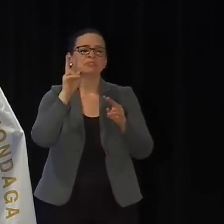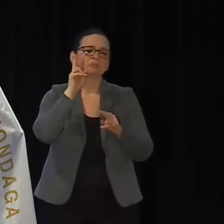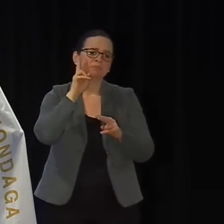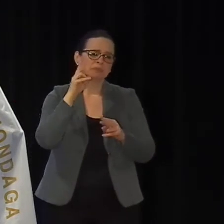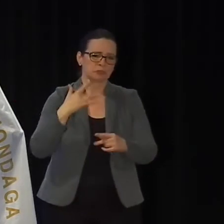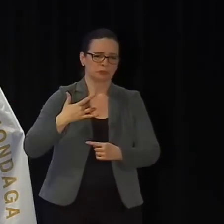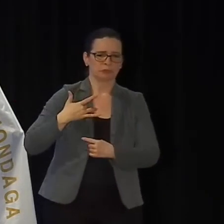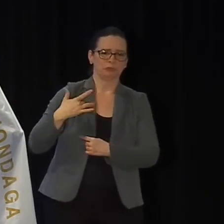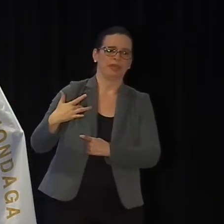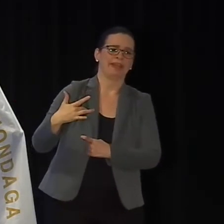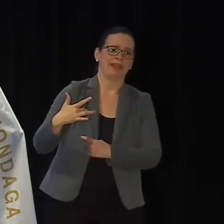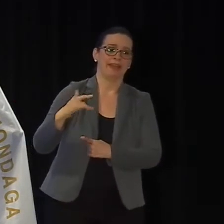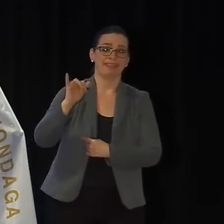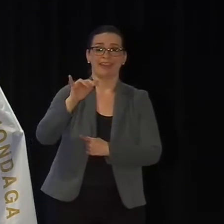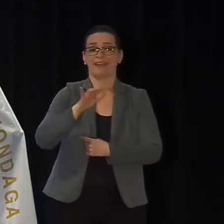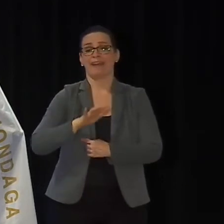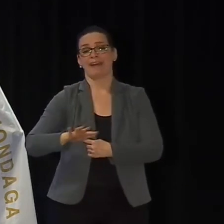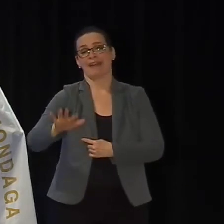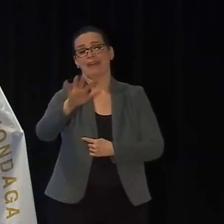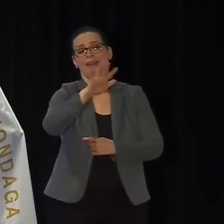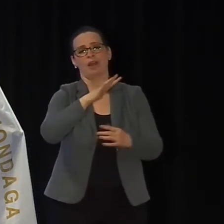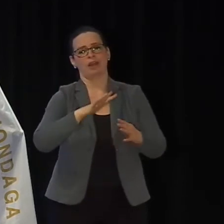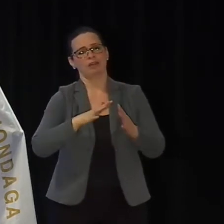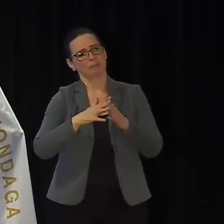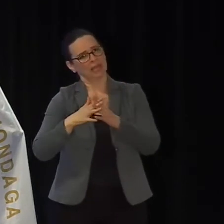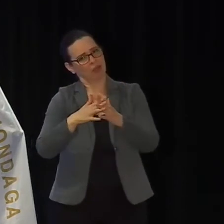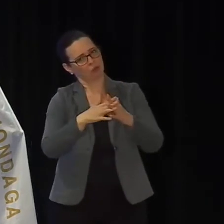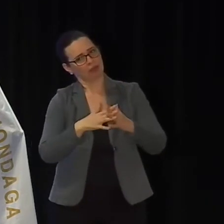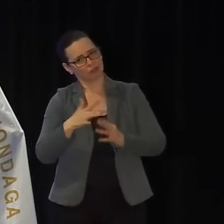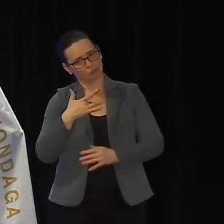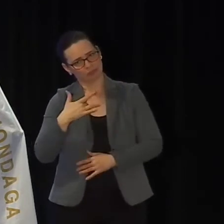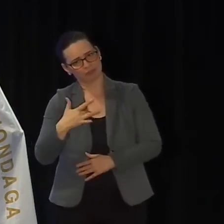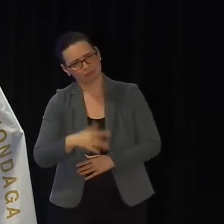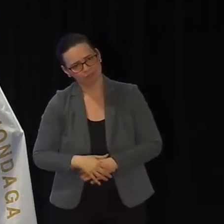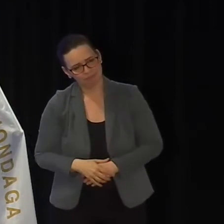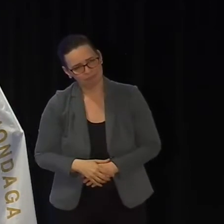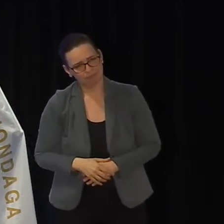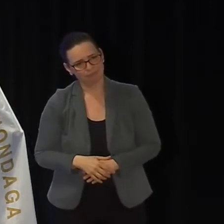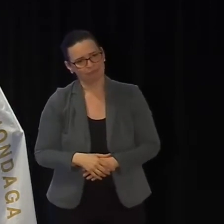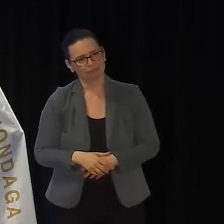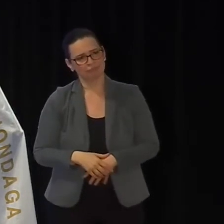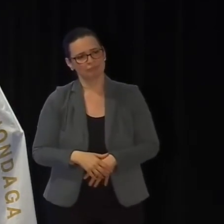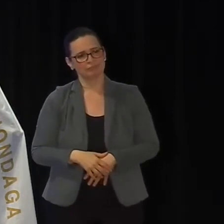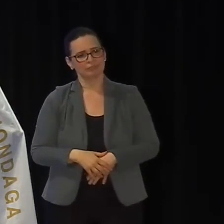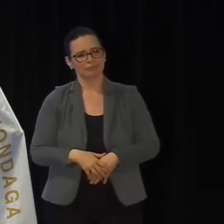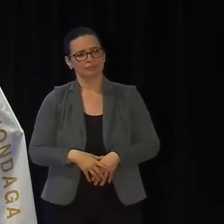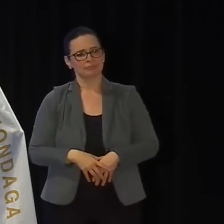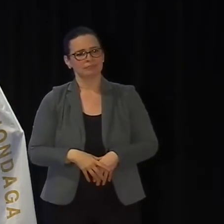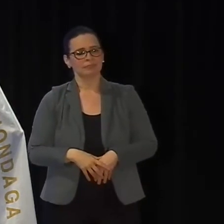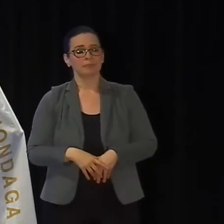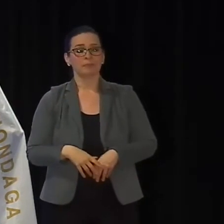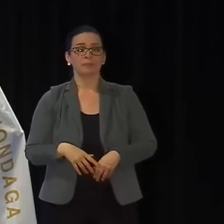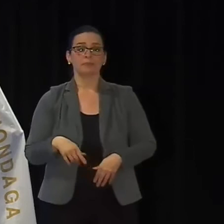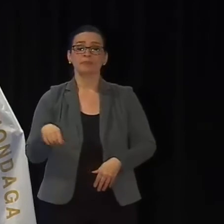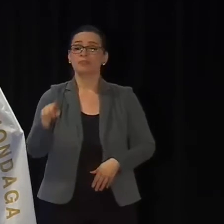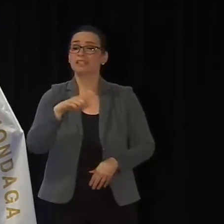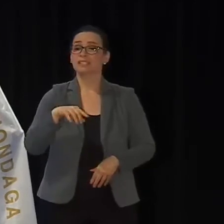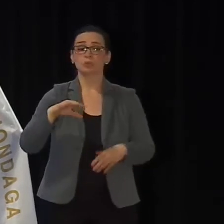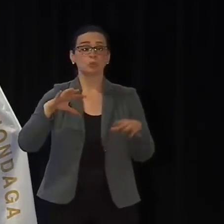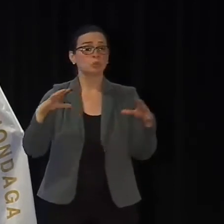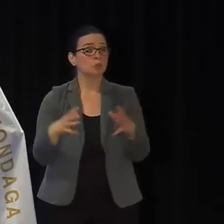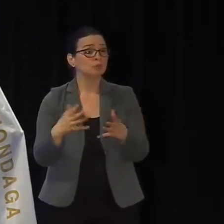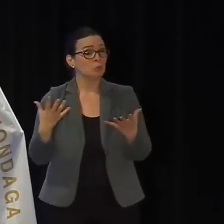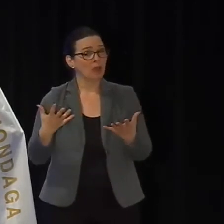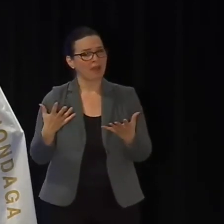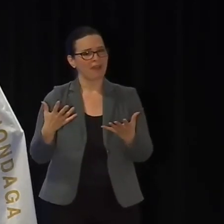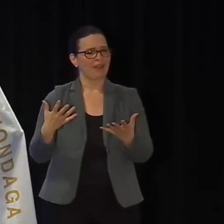that, based off of communities that have historically been disenfranchised. We know that. We've been talking about that. We're starting to see some of the things